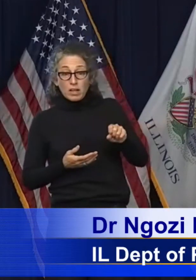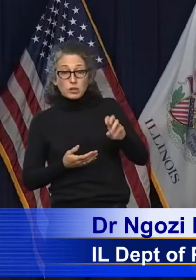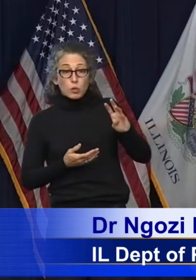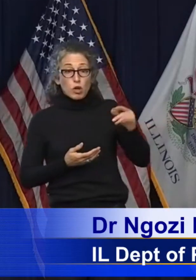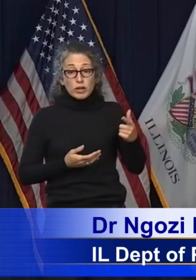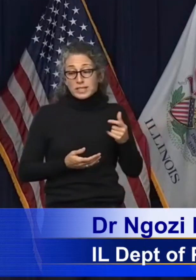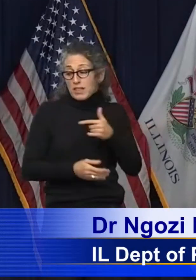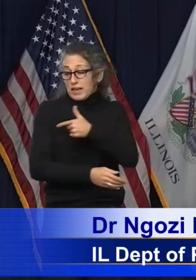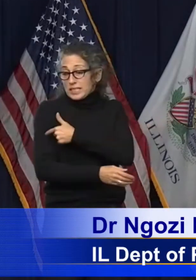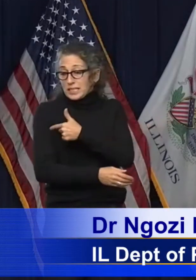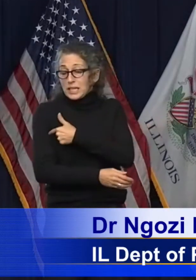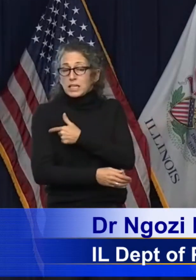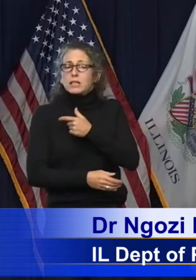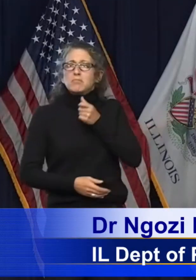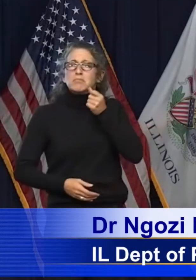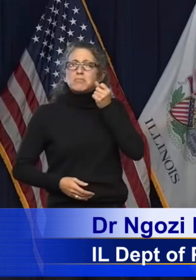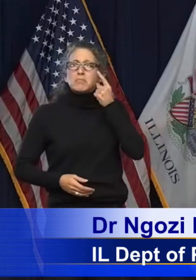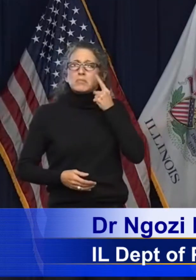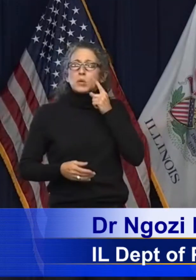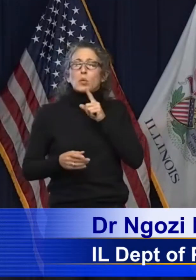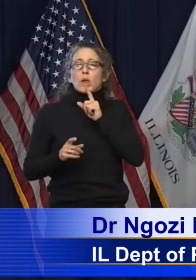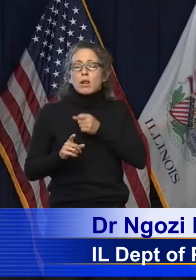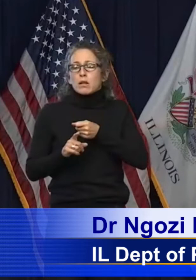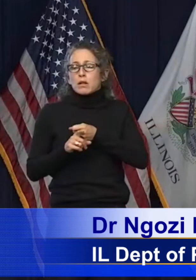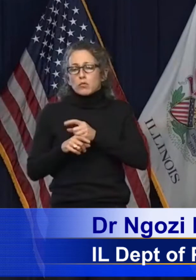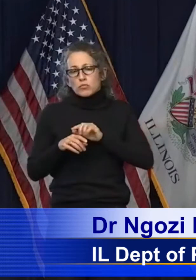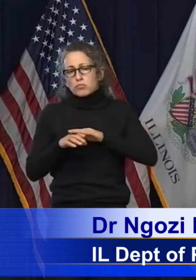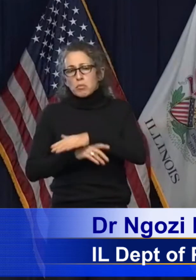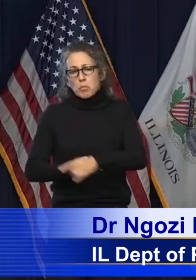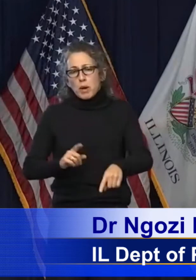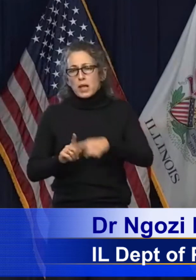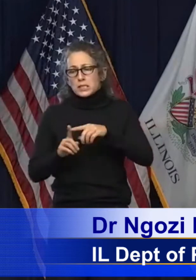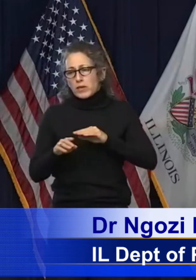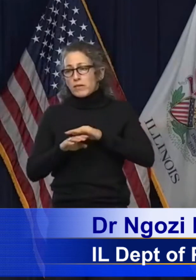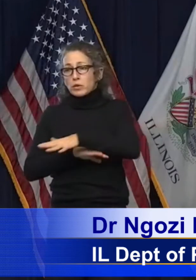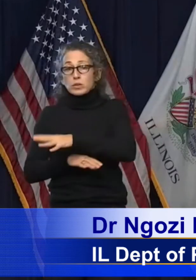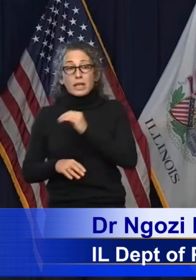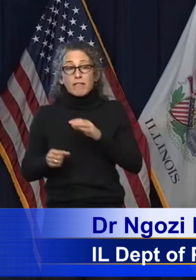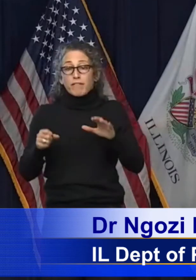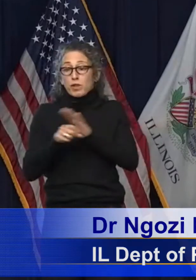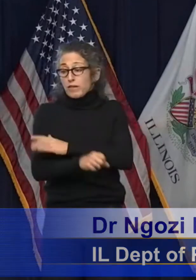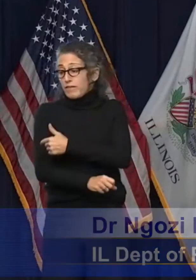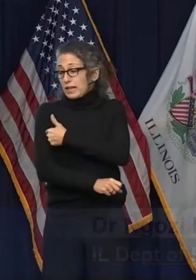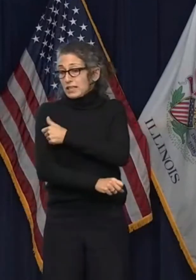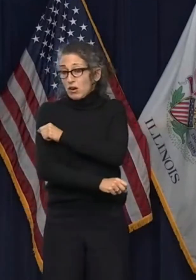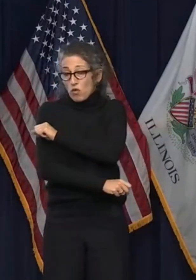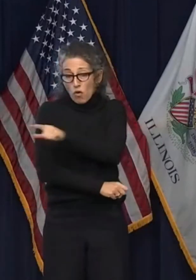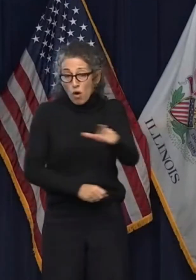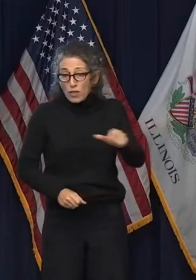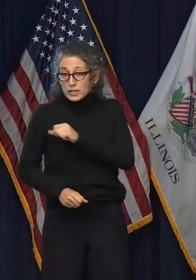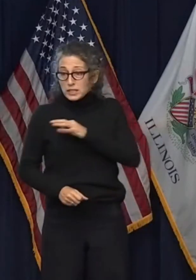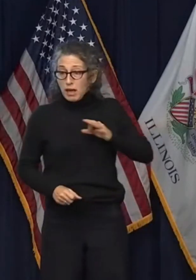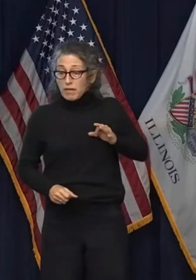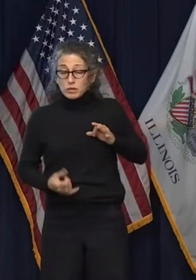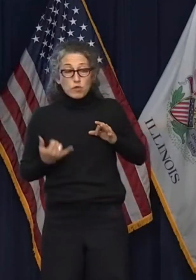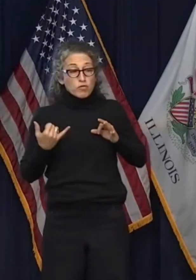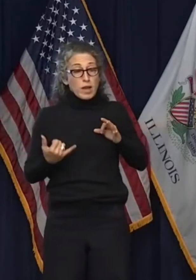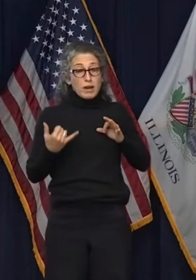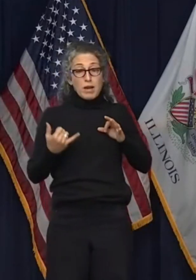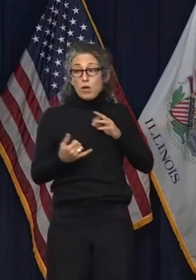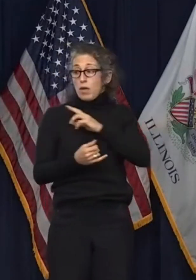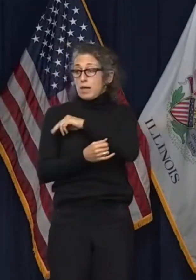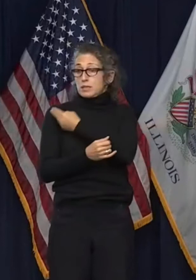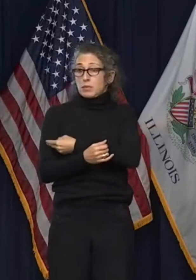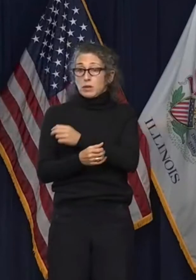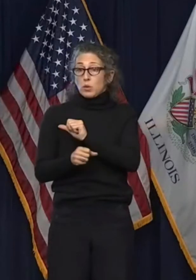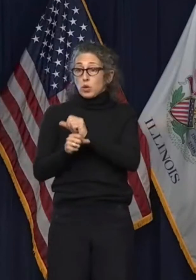especially to these congregate care facilities in terms of having fully vaccinated staff. And so as we have right now in the